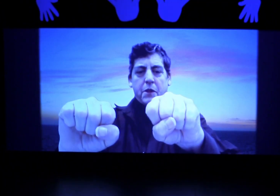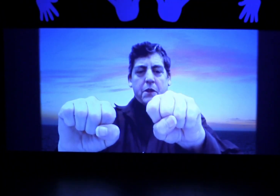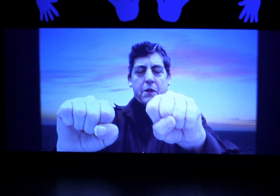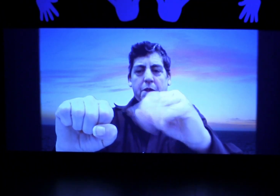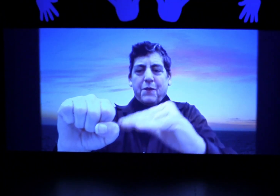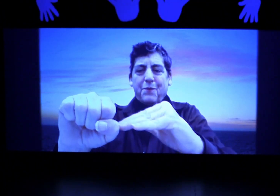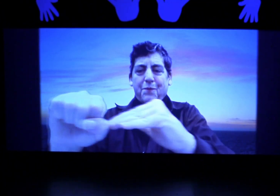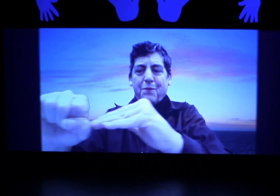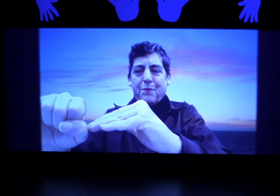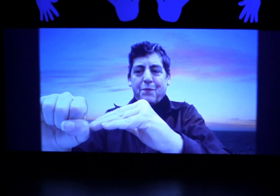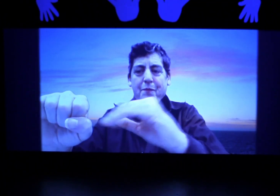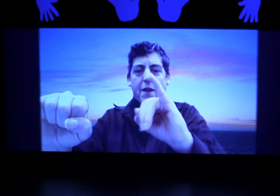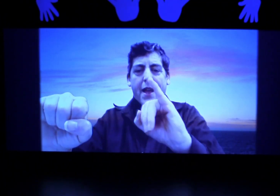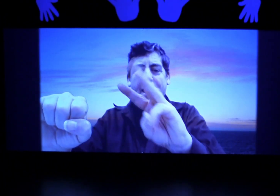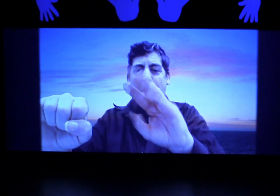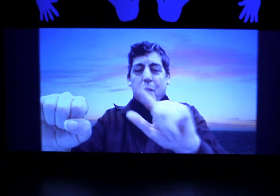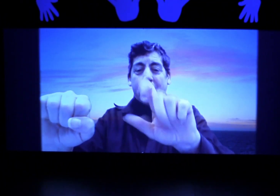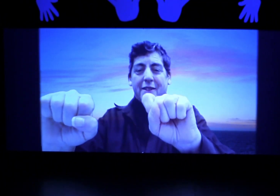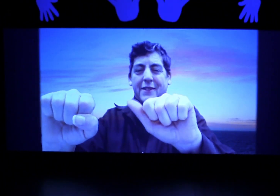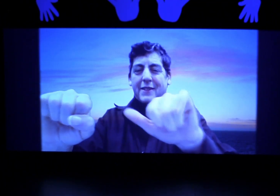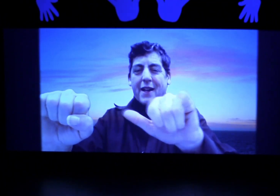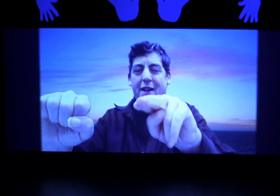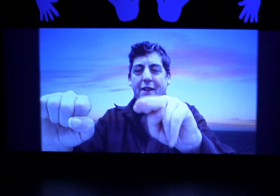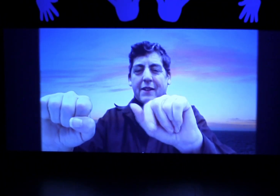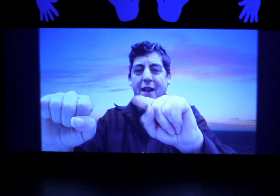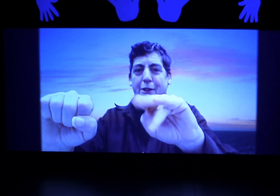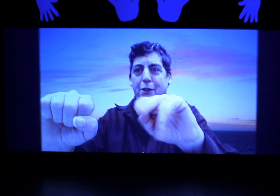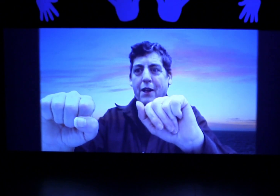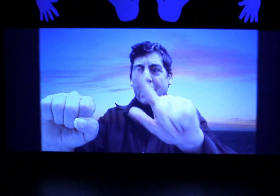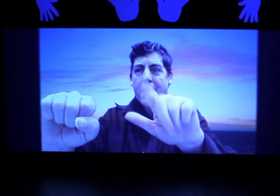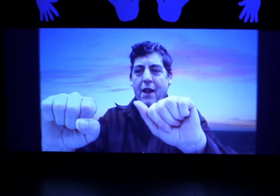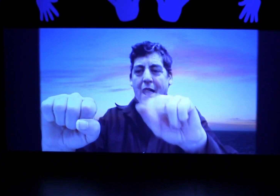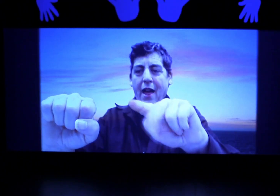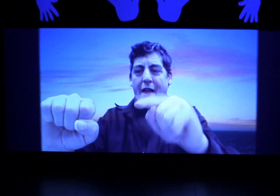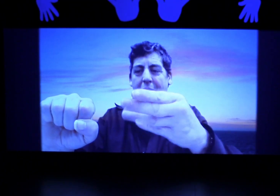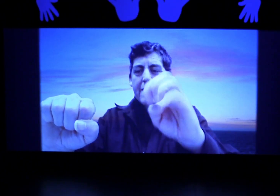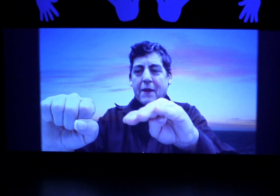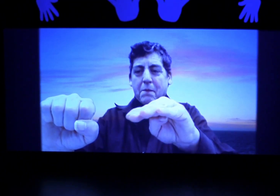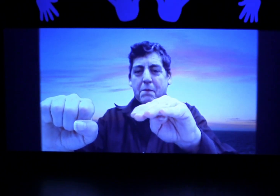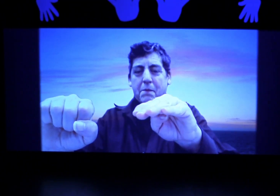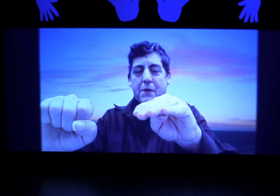Goodbye. Move. I will sing the national anthem.